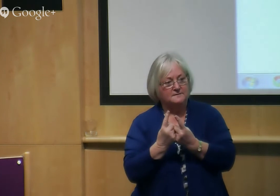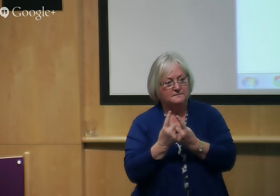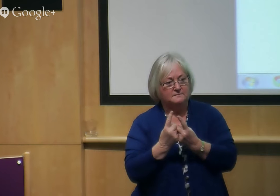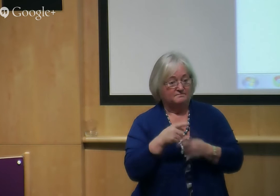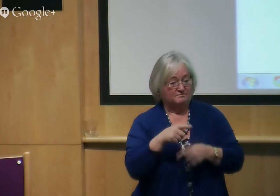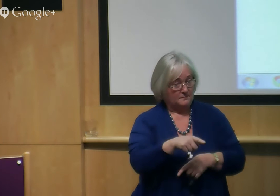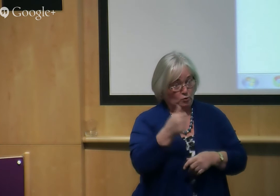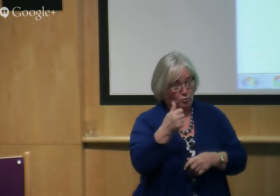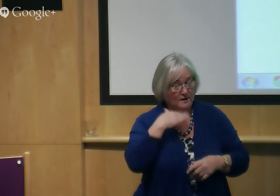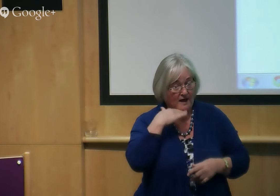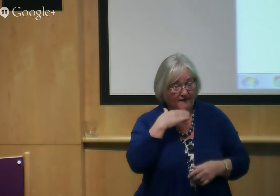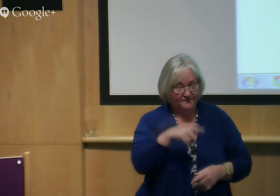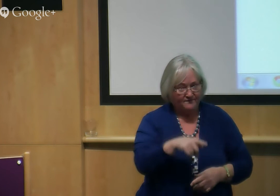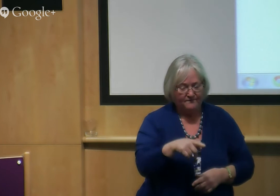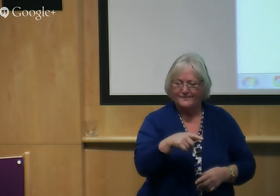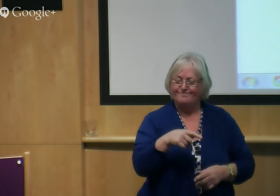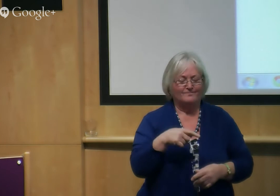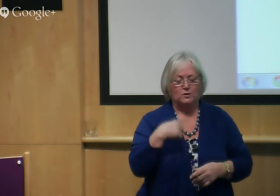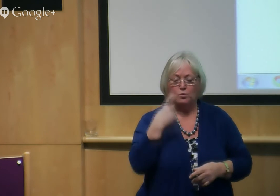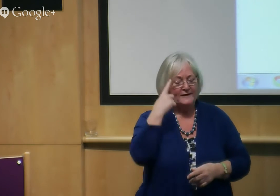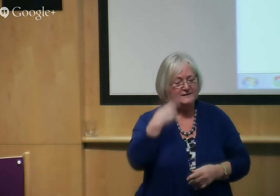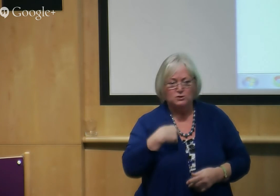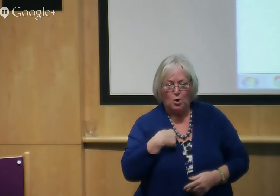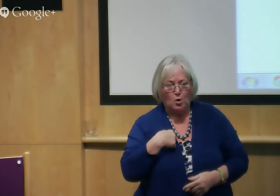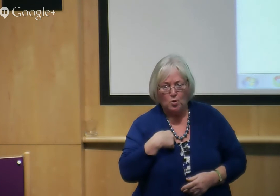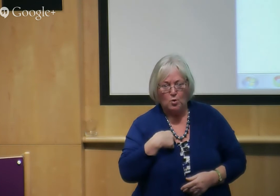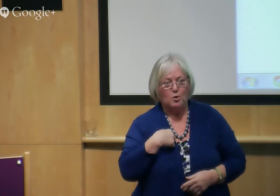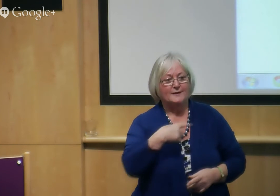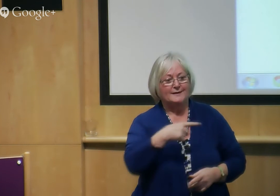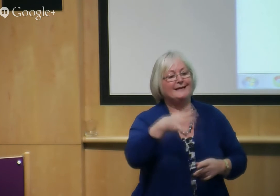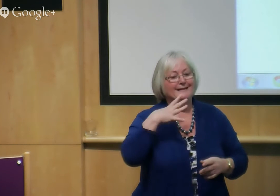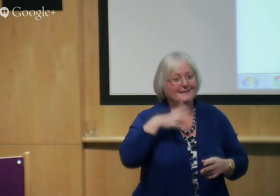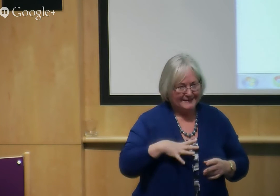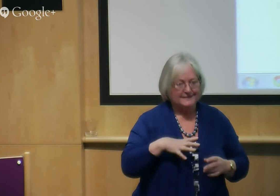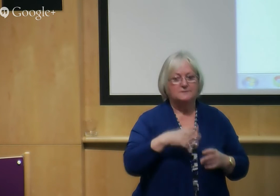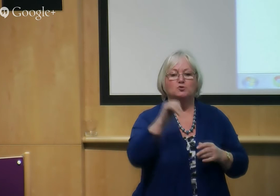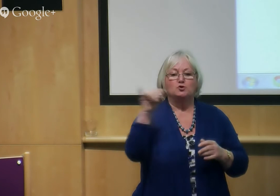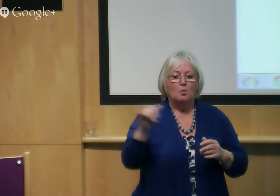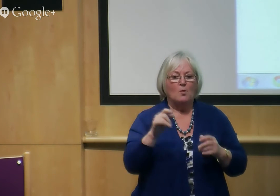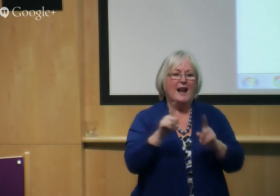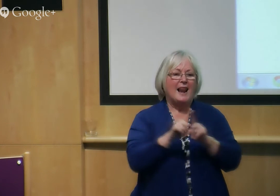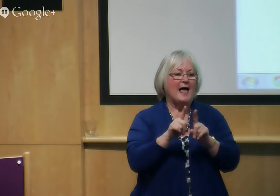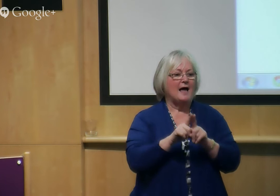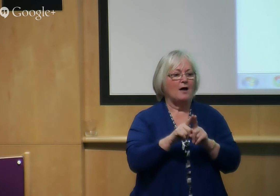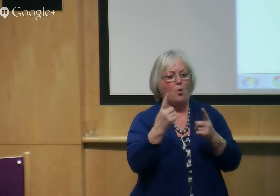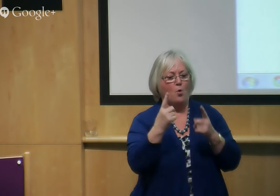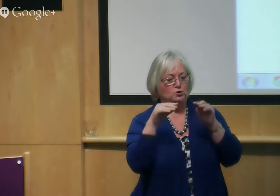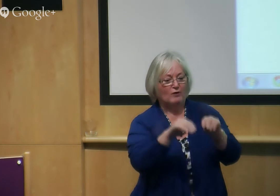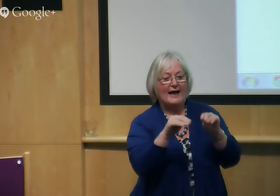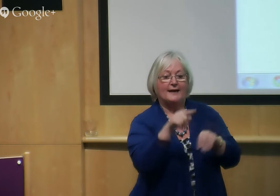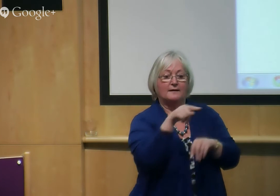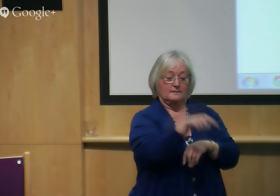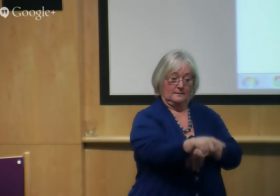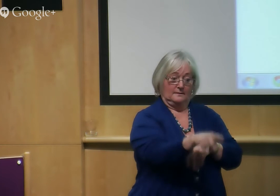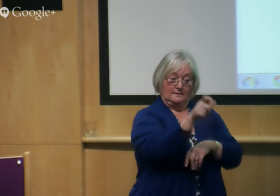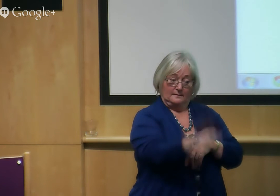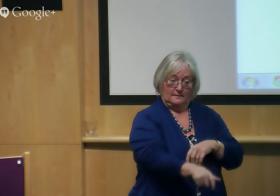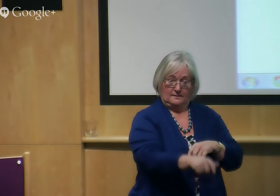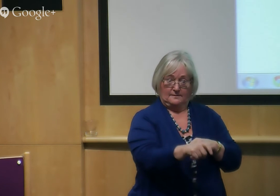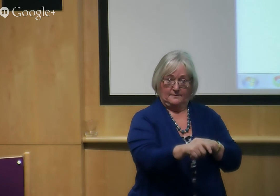hospital appointment. This is a major concern for myself, because I really think that this provision is not good enough. What I would